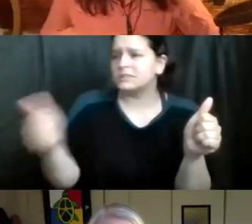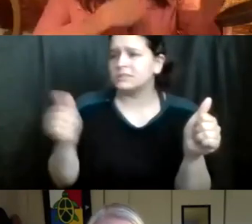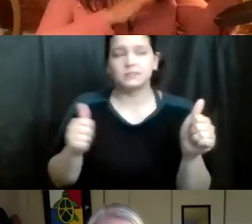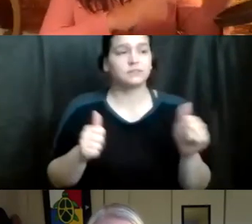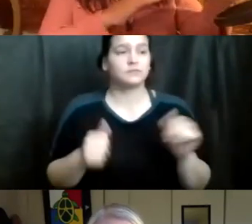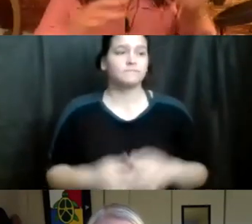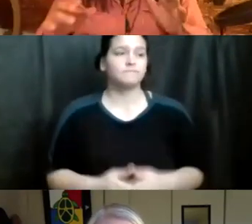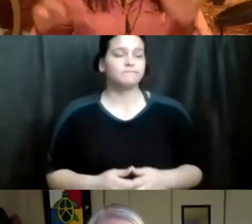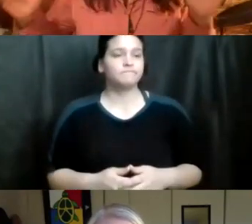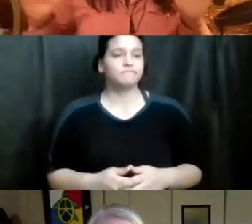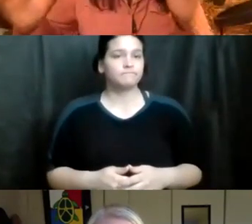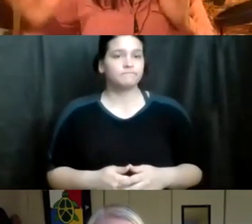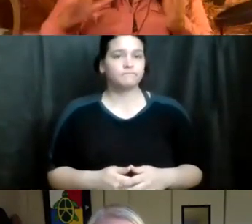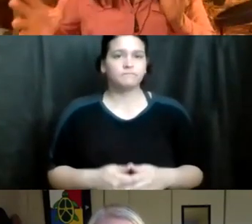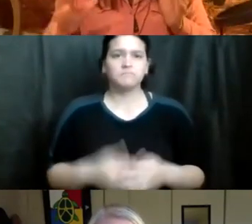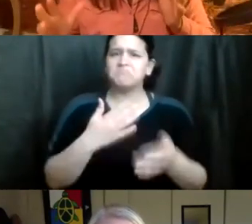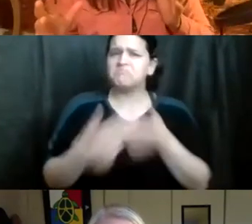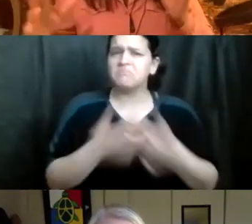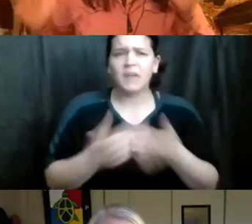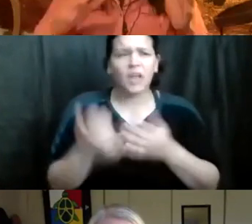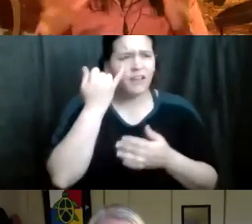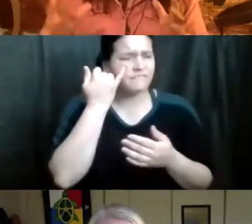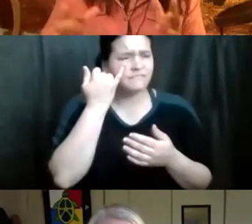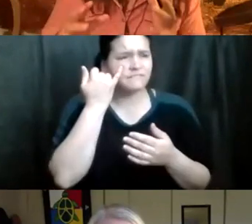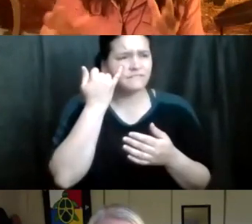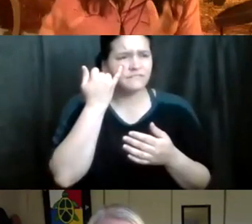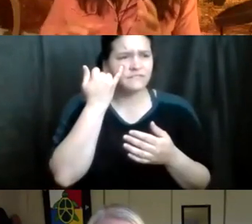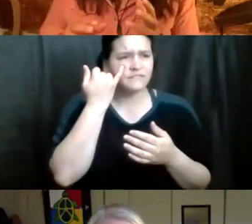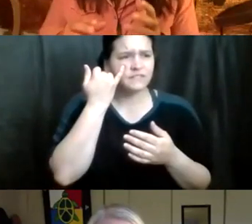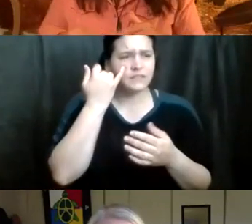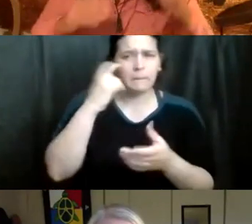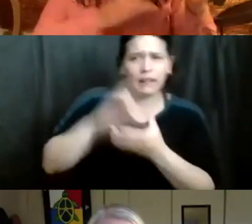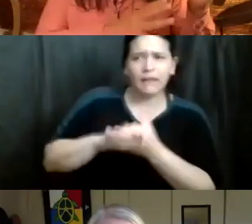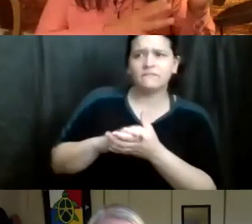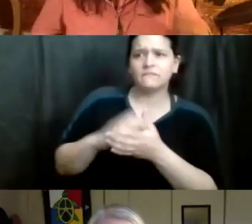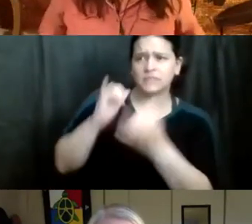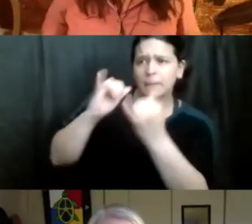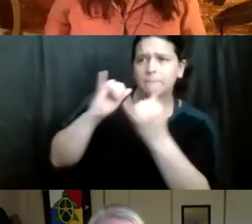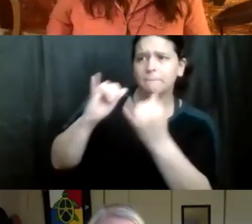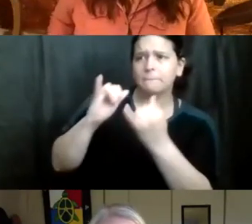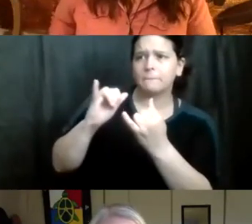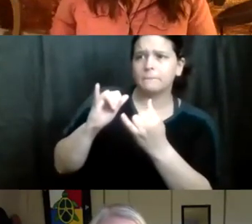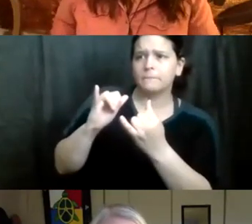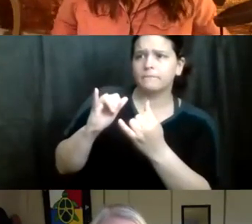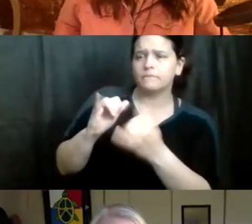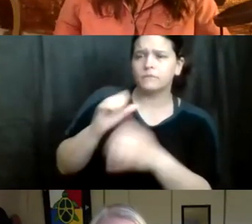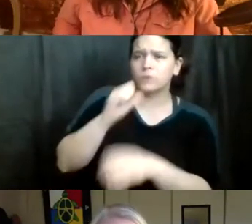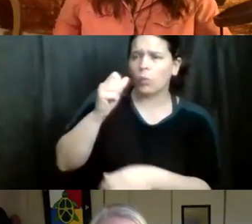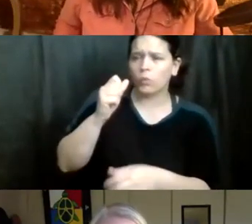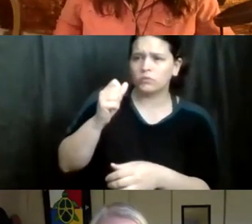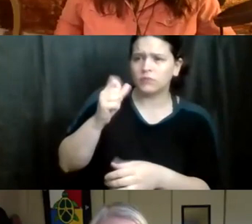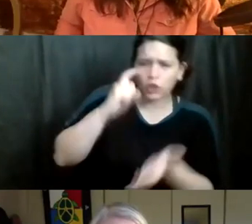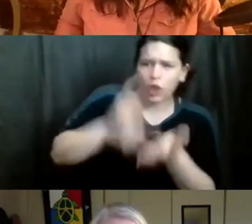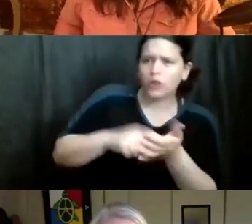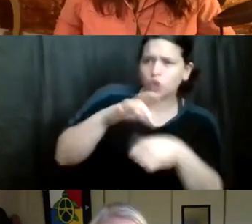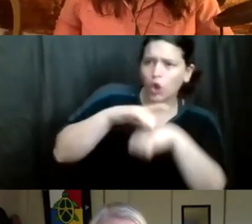don't sit on the same platform we think of in the way we should acknowledge the earth we should pray for them too.